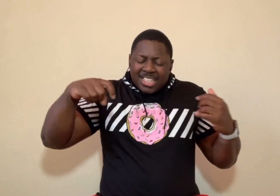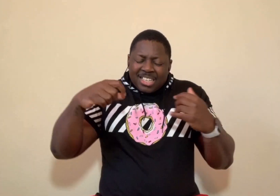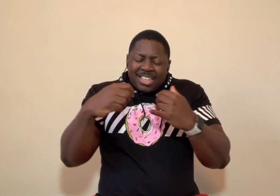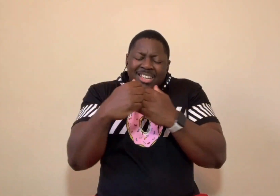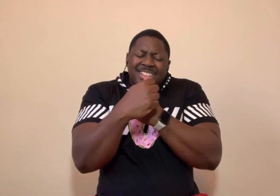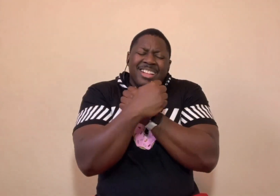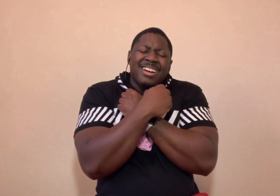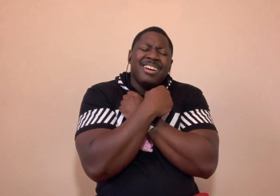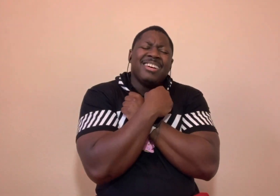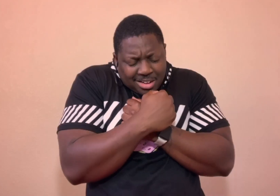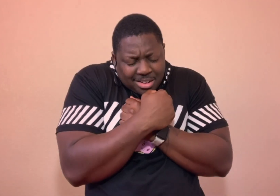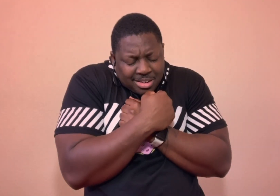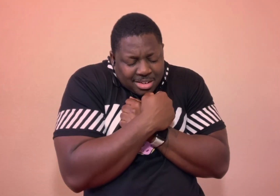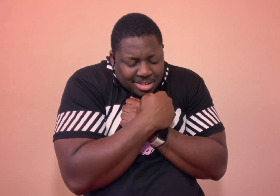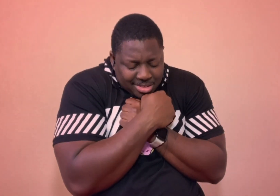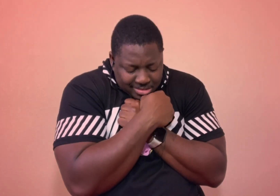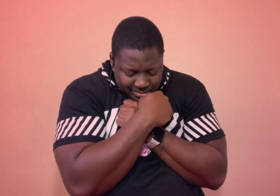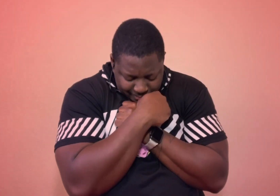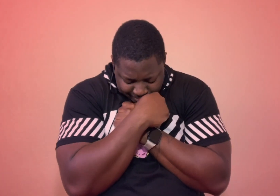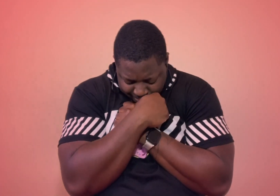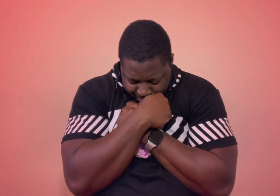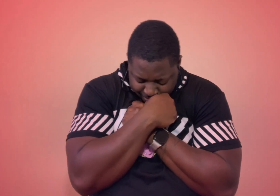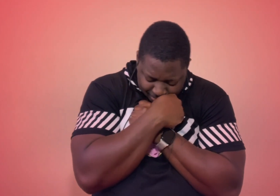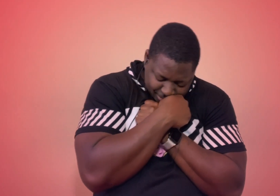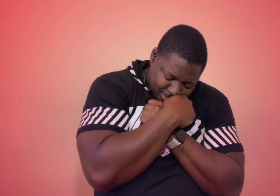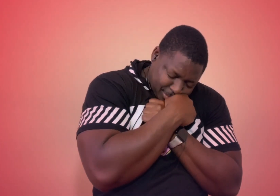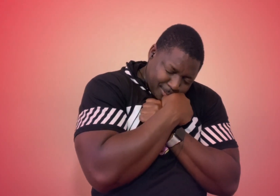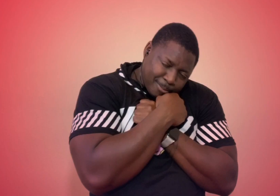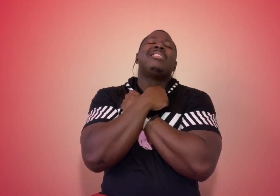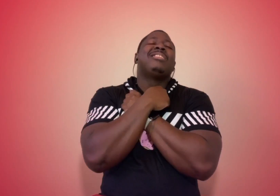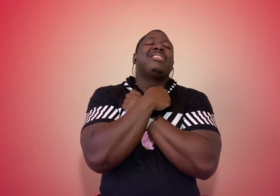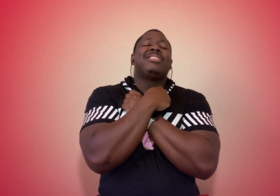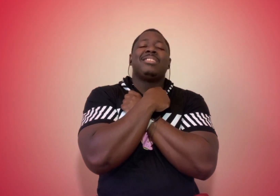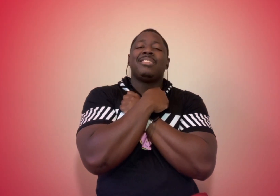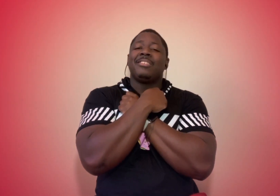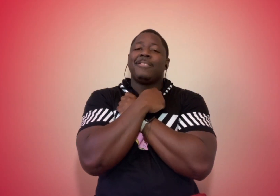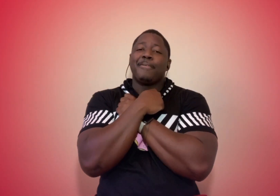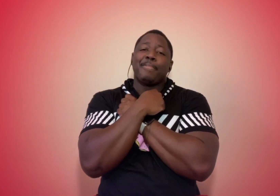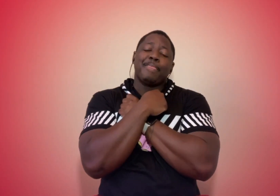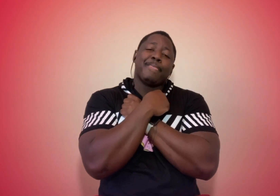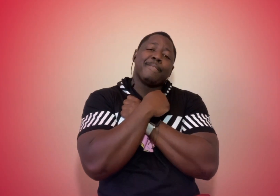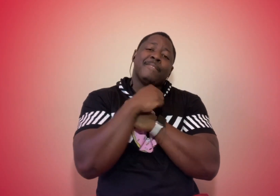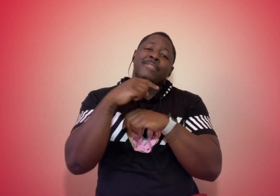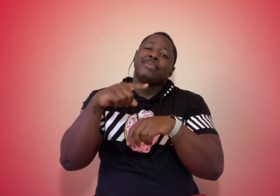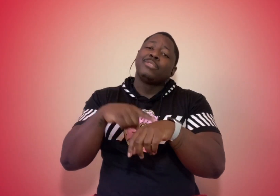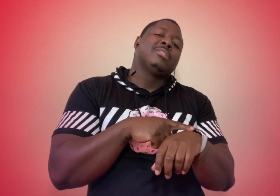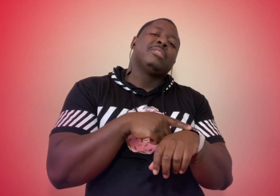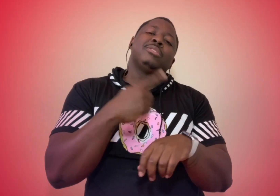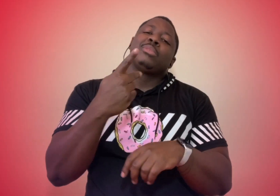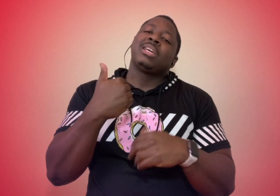need love, love, love, love, love, love. Long as we